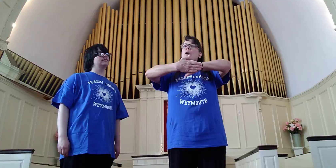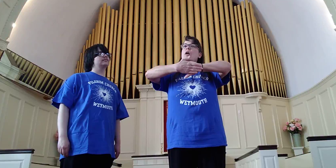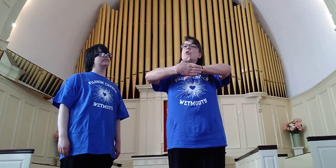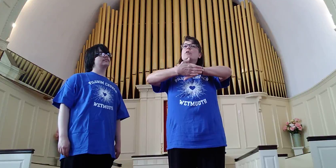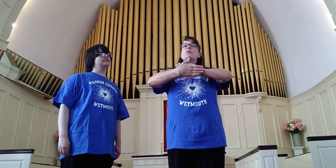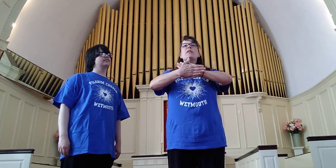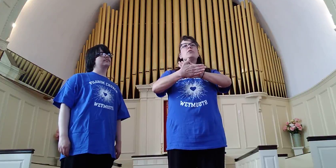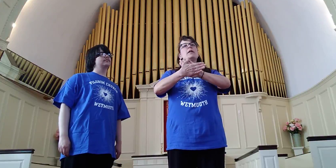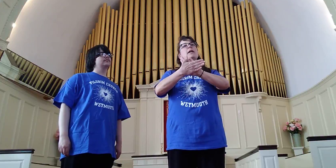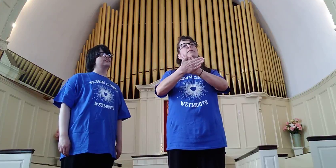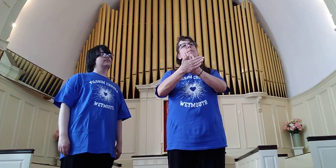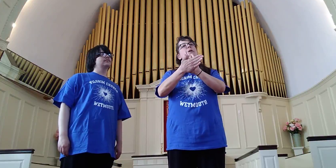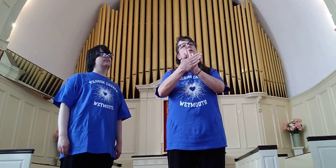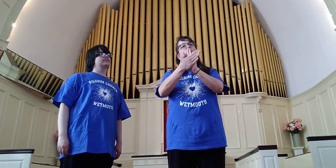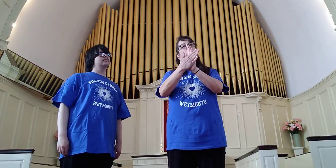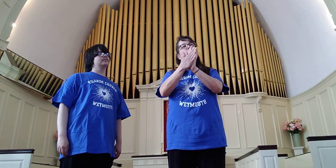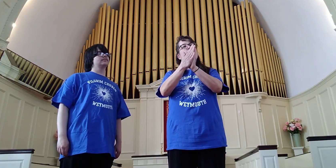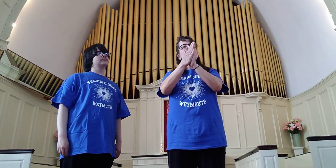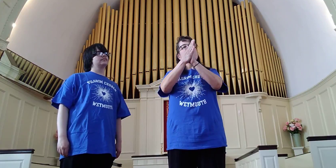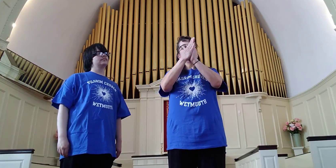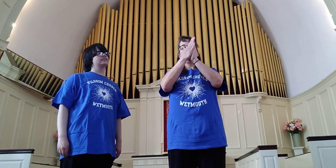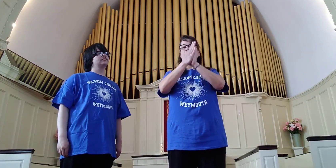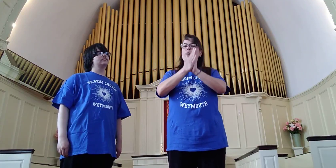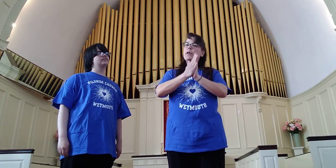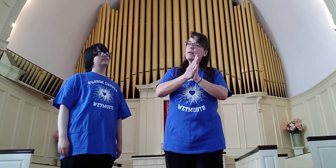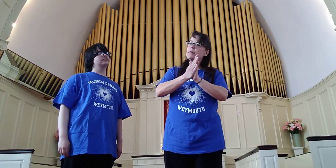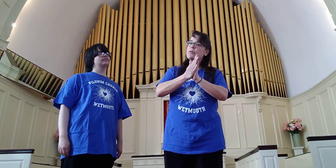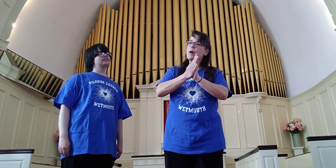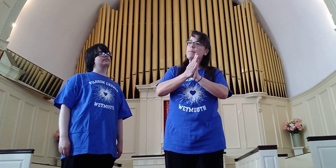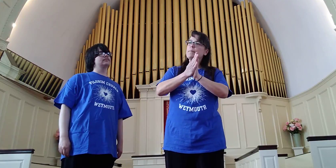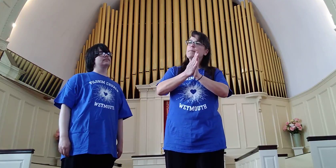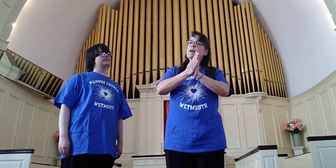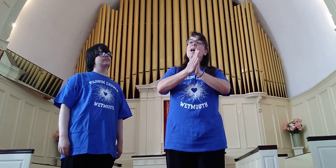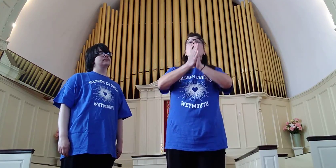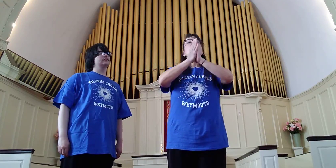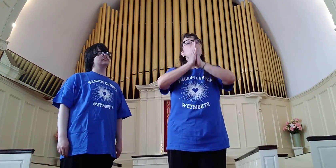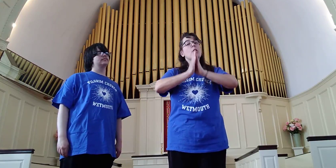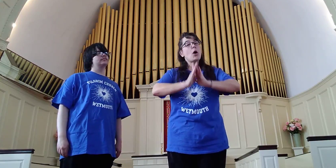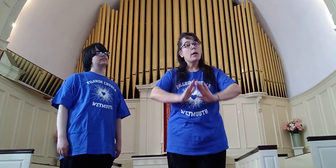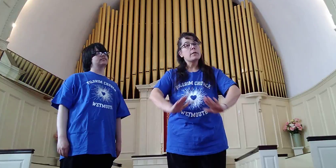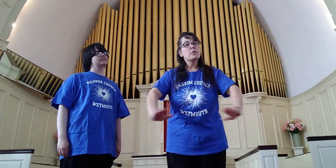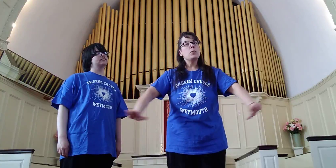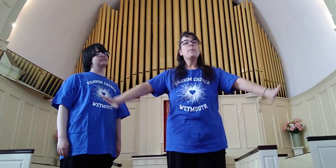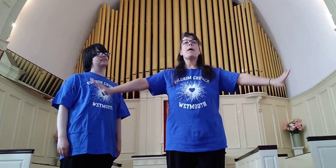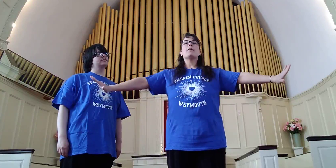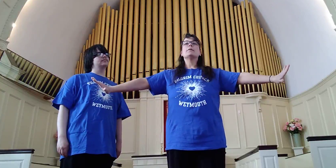You're going to twist your hands up like you're going to pray, but before you get to the top, you're going to sweep out.